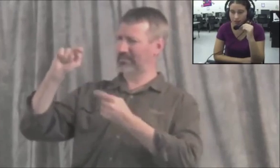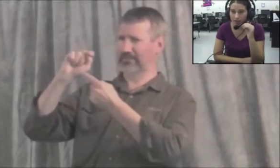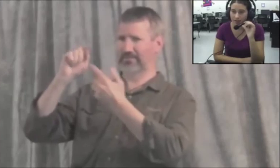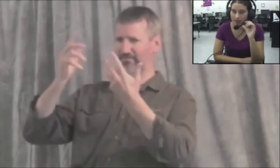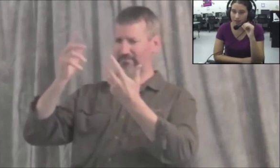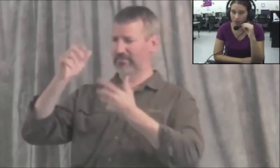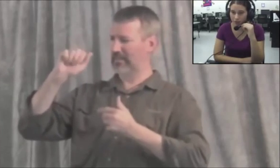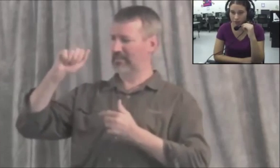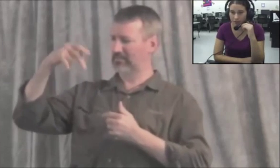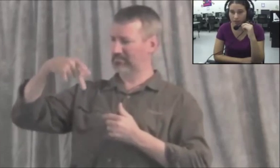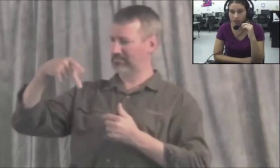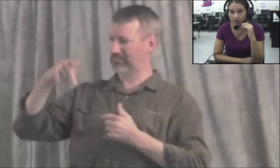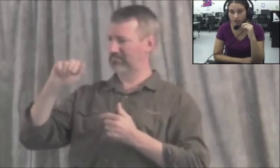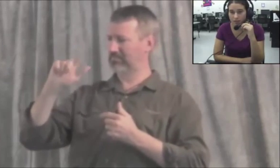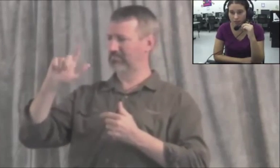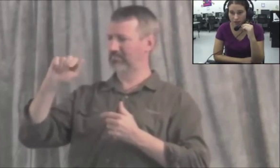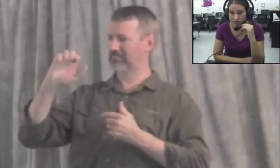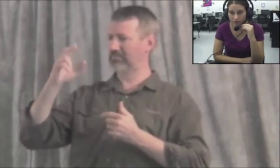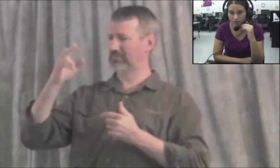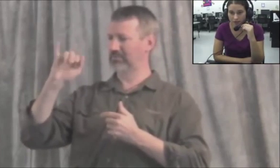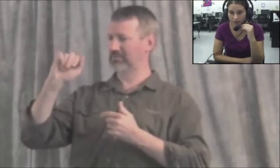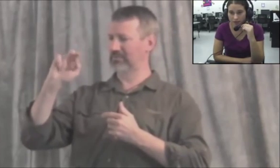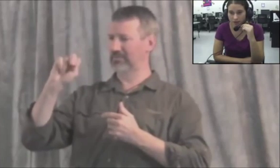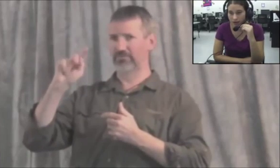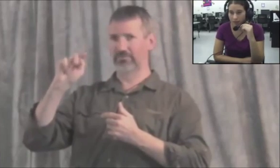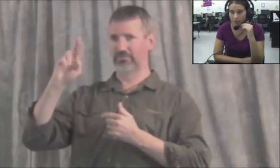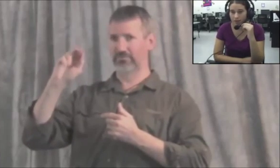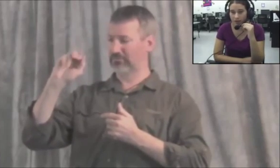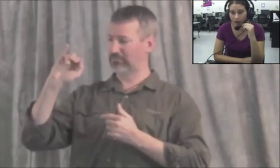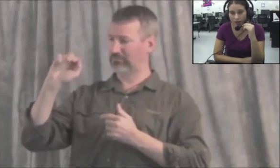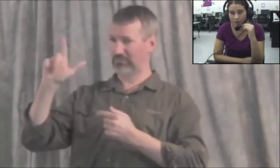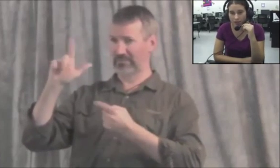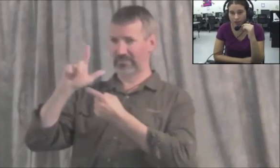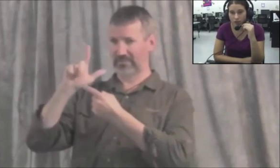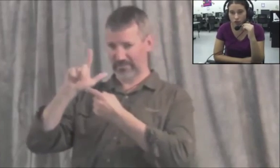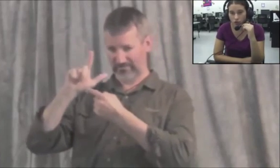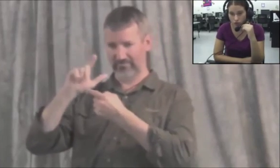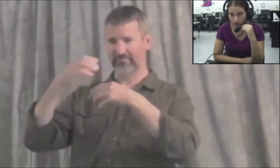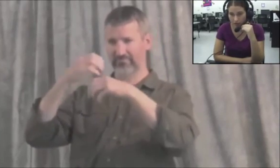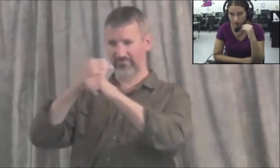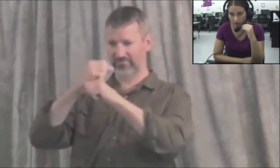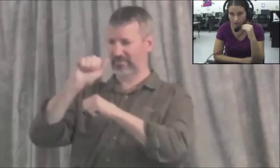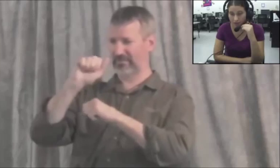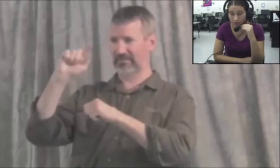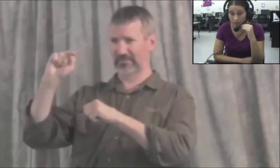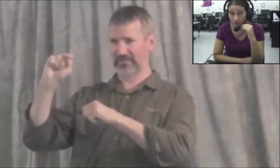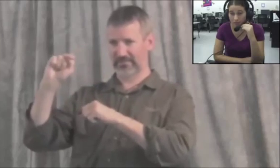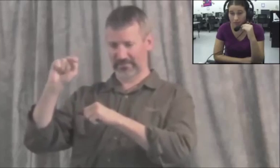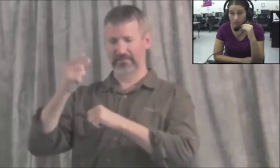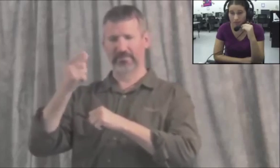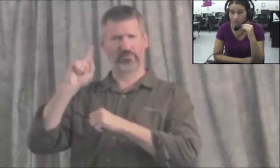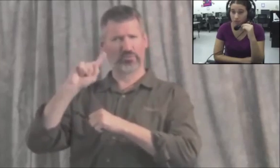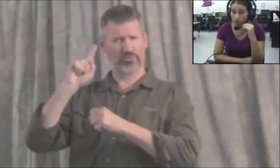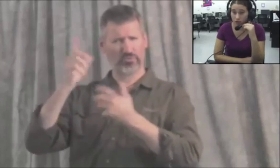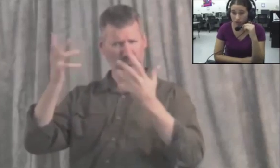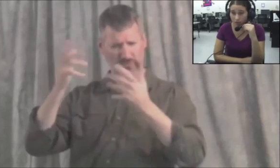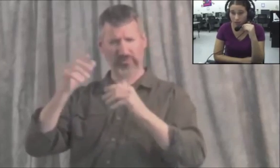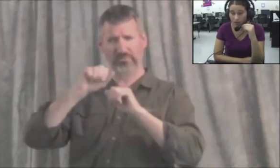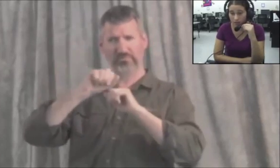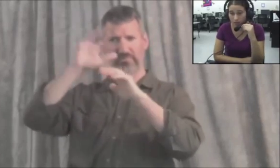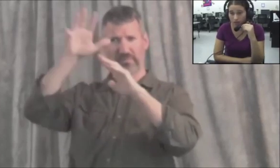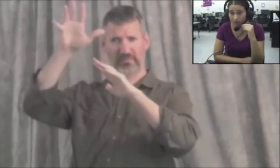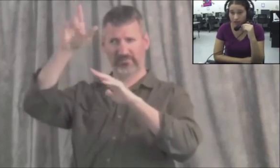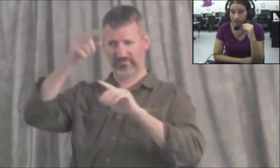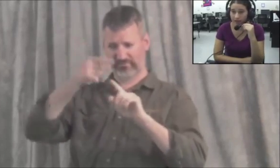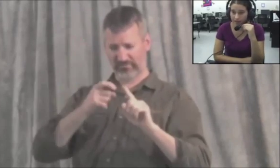I would like to tell you about my experience climbing the Appalachian Trail, which is